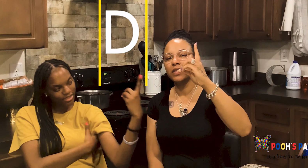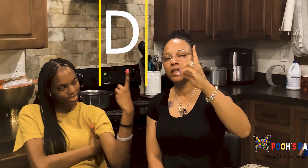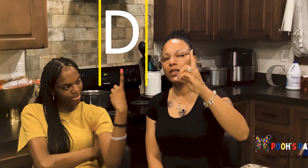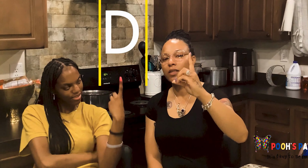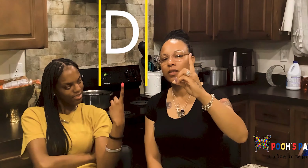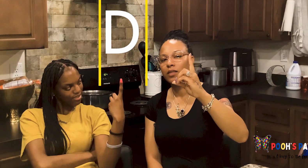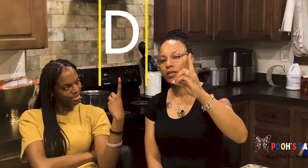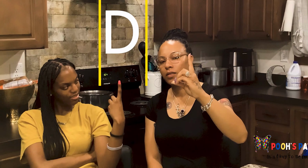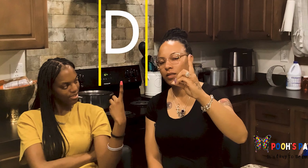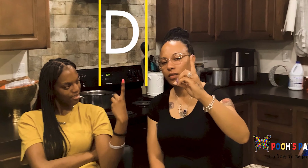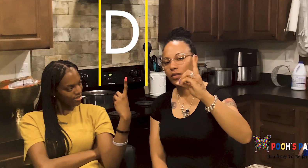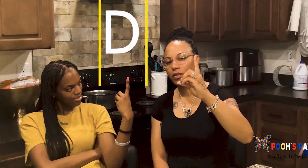D.